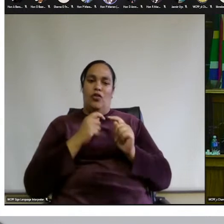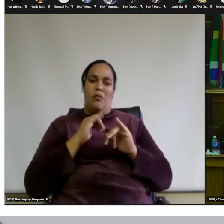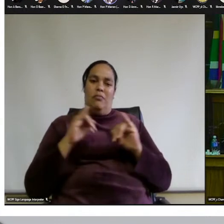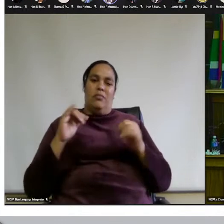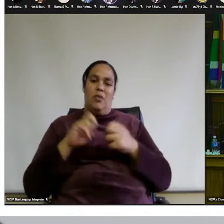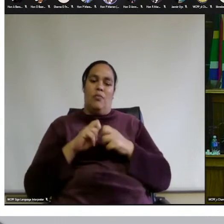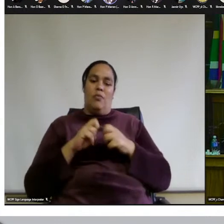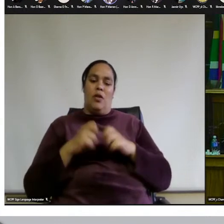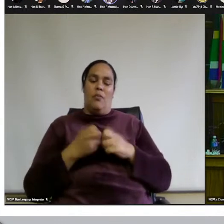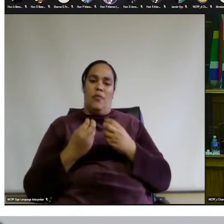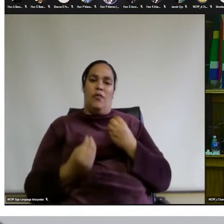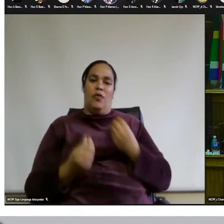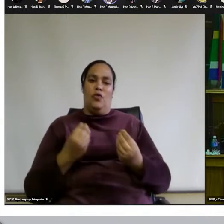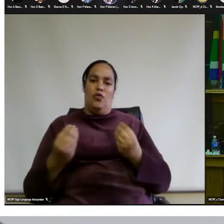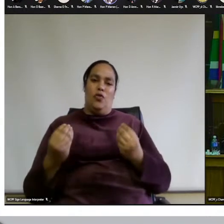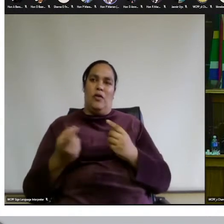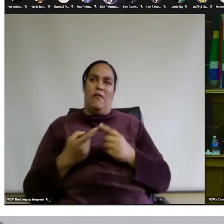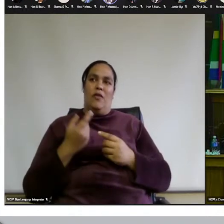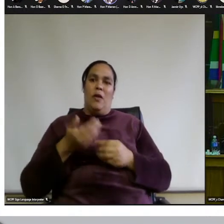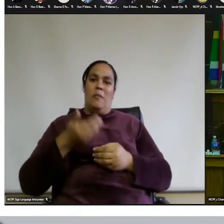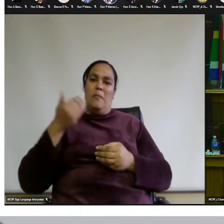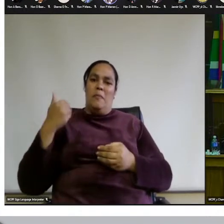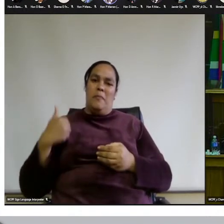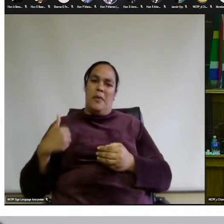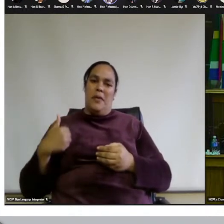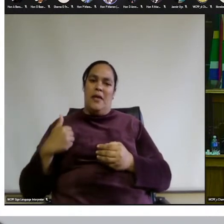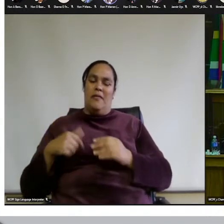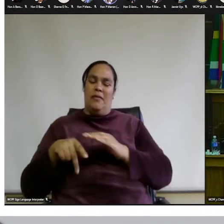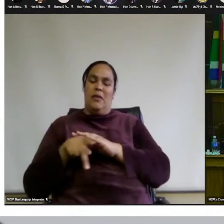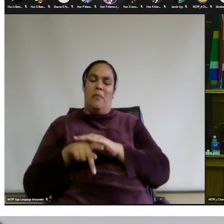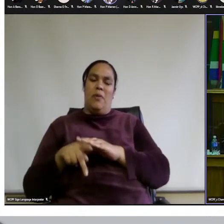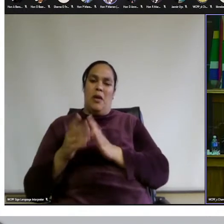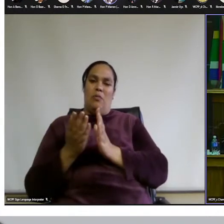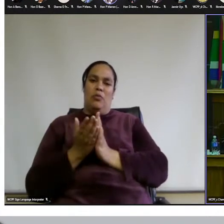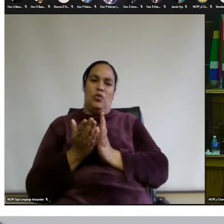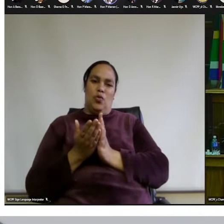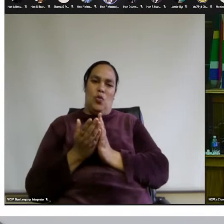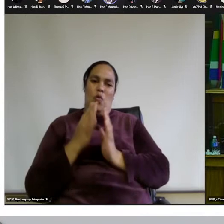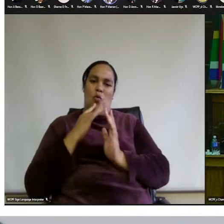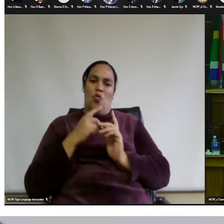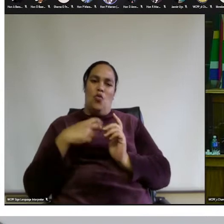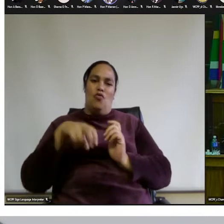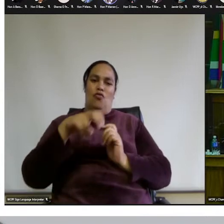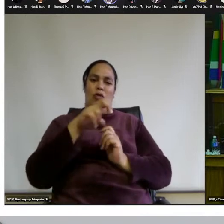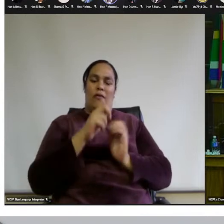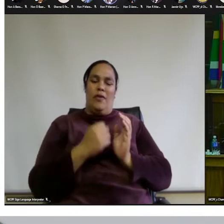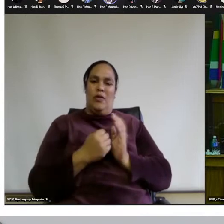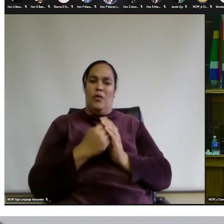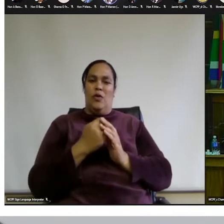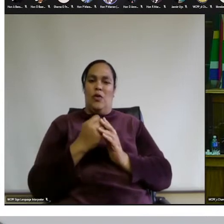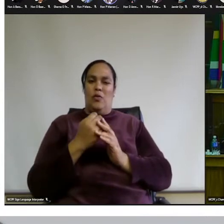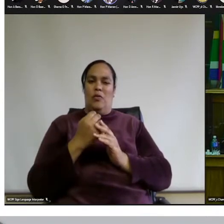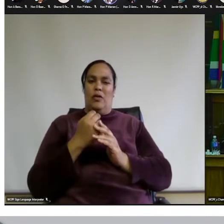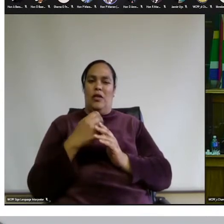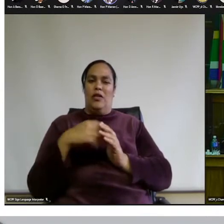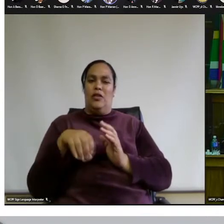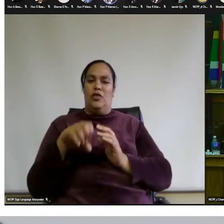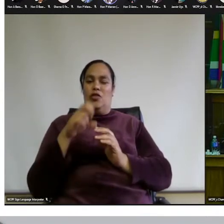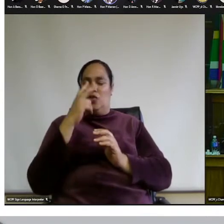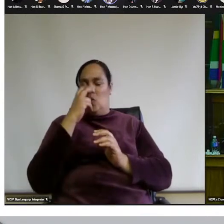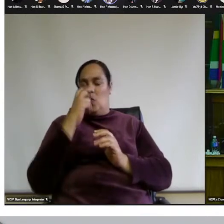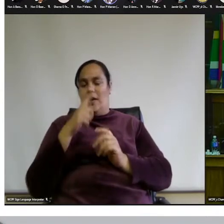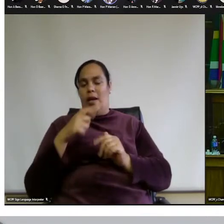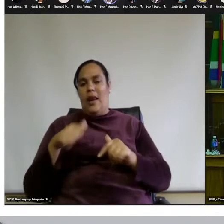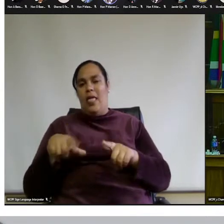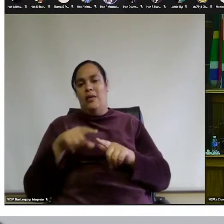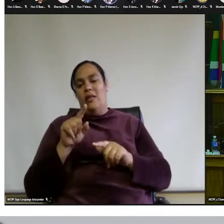kids from the previous Irish Quella Primary School to travel to the new De Dorings Primary School in Stoffland, and that these